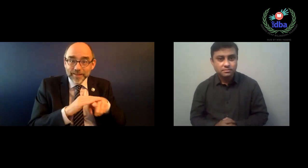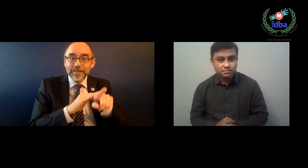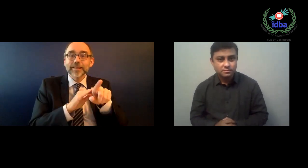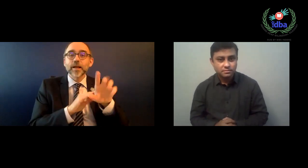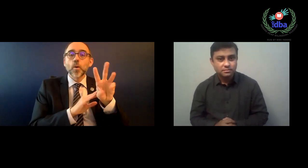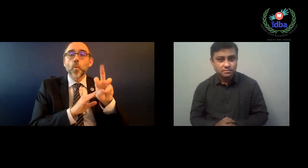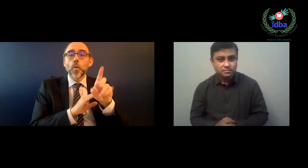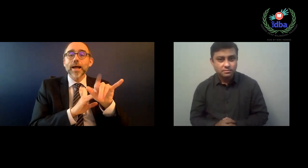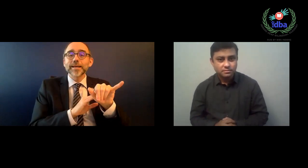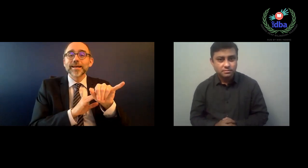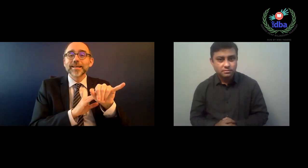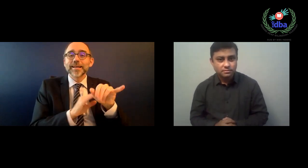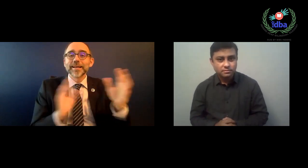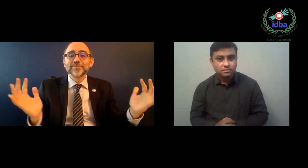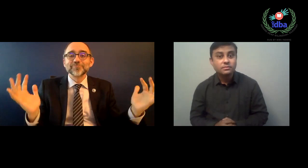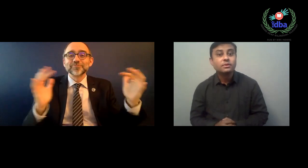Joseph, was WASLI,